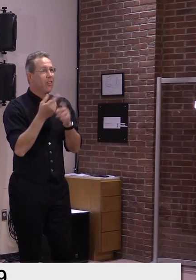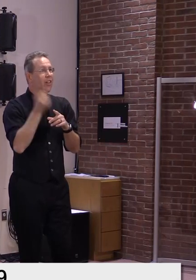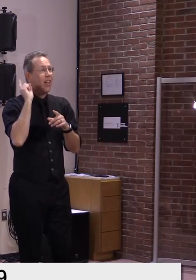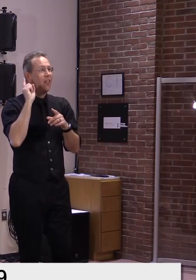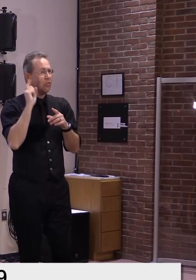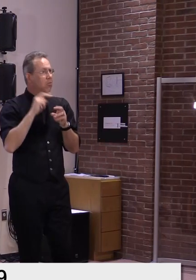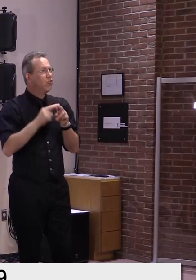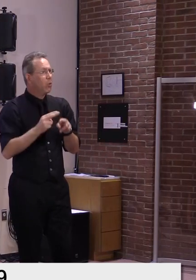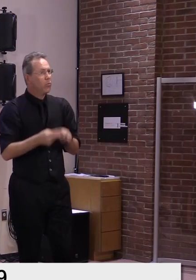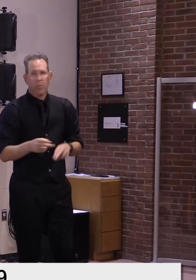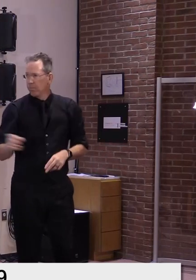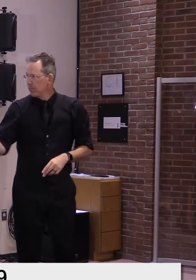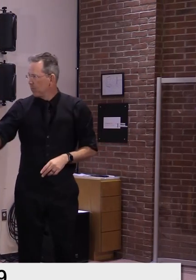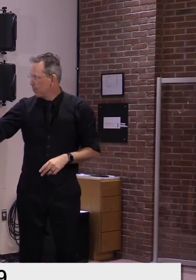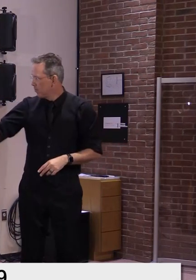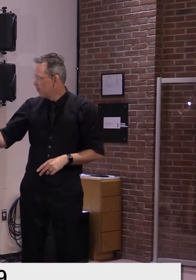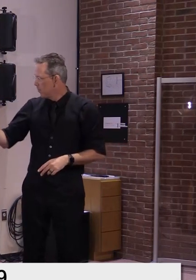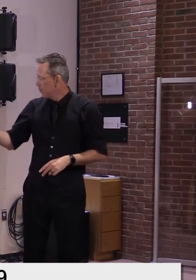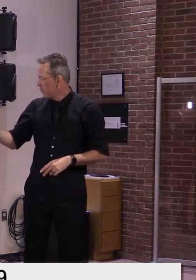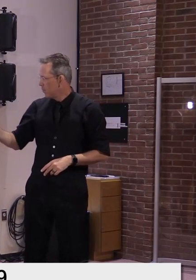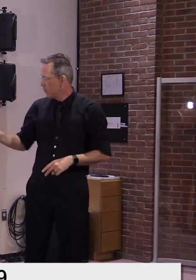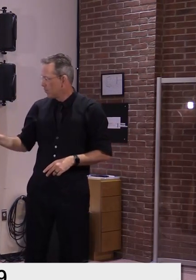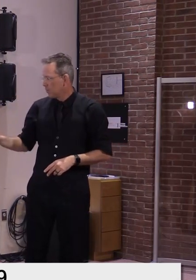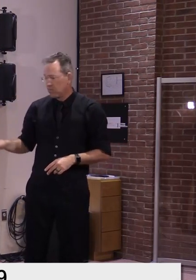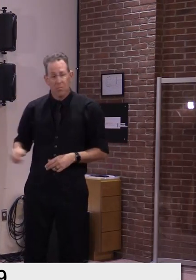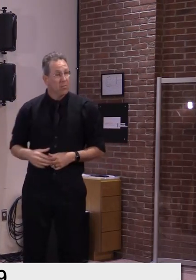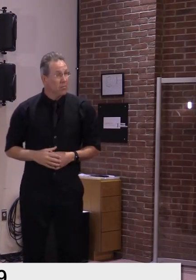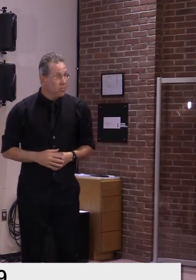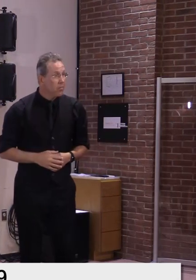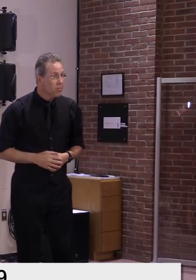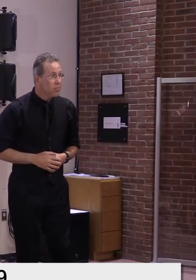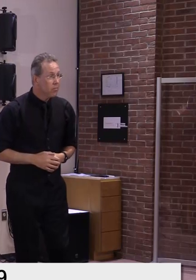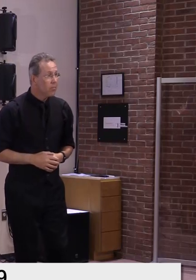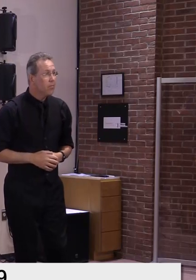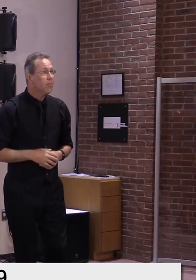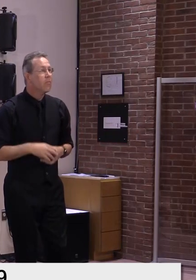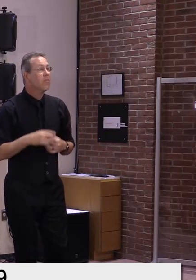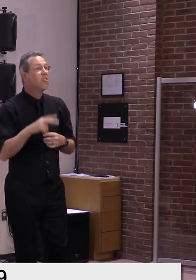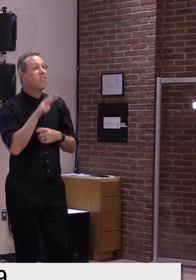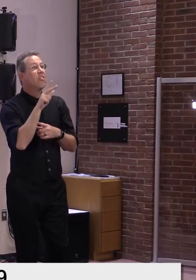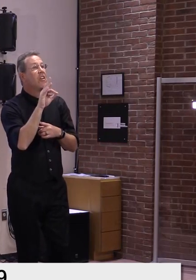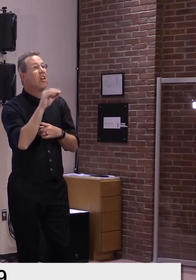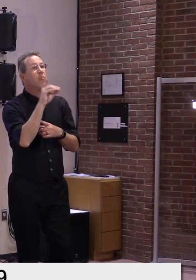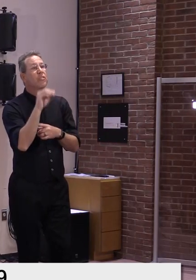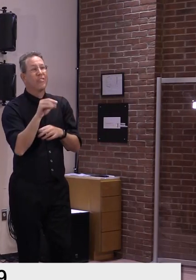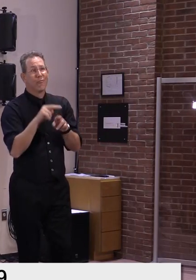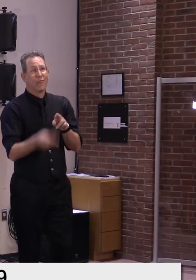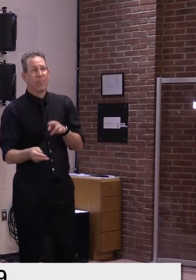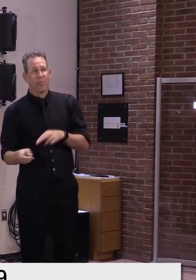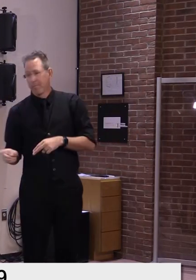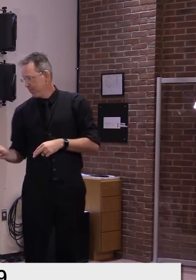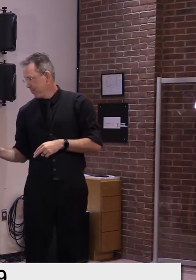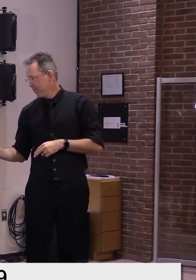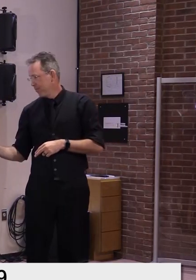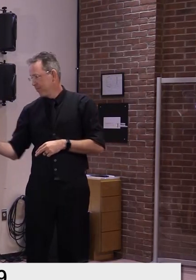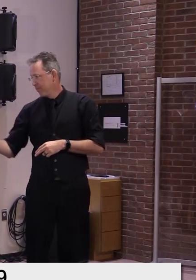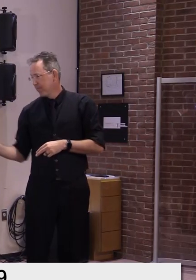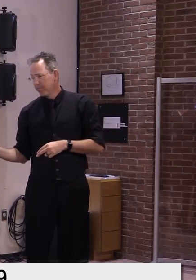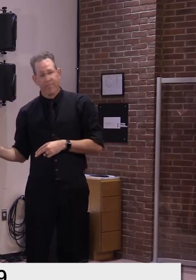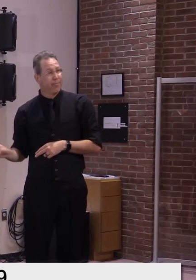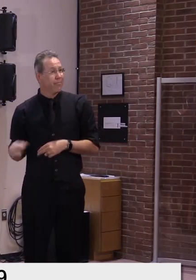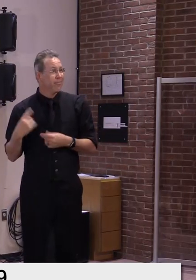falling 39% this week and having fallen an impressive 85% since